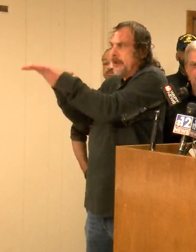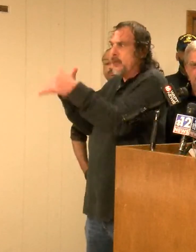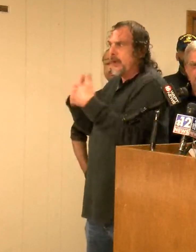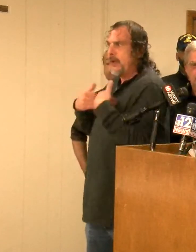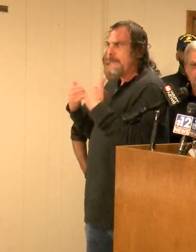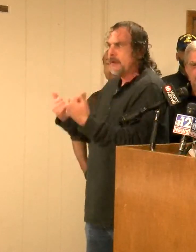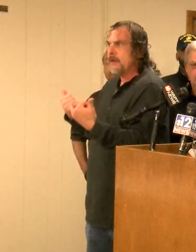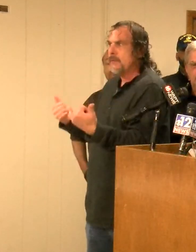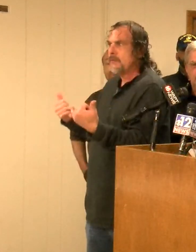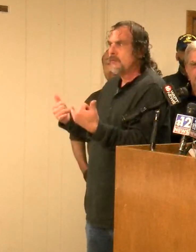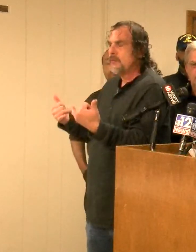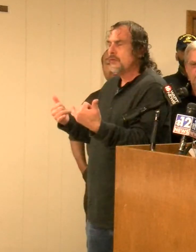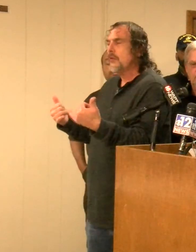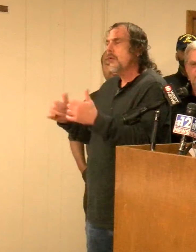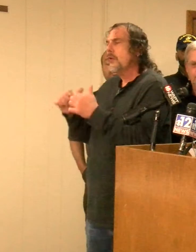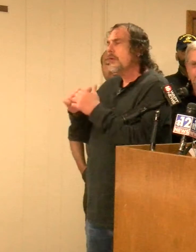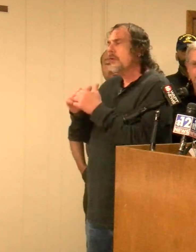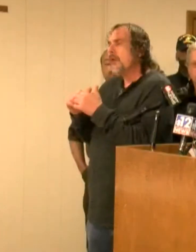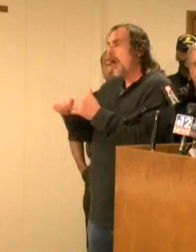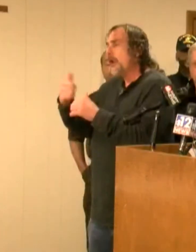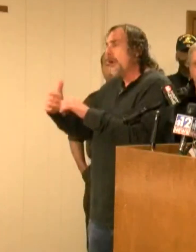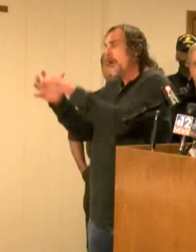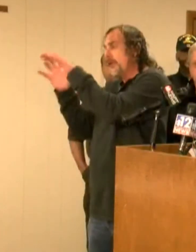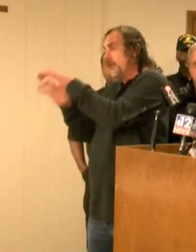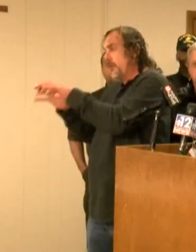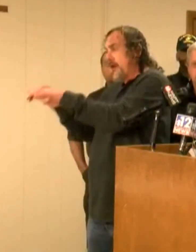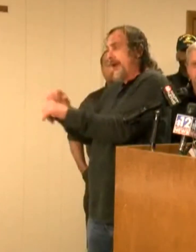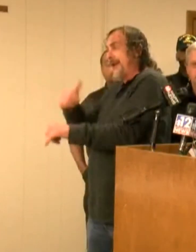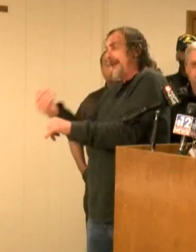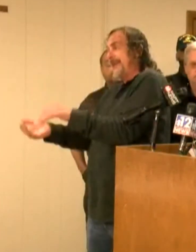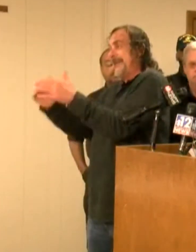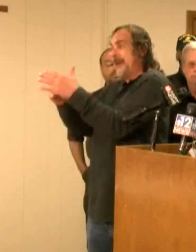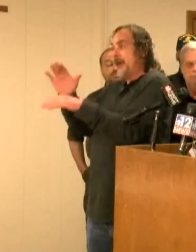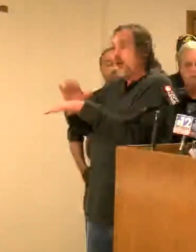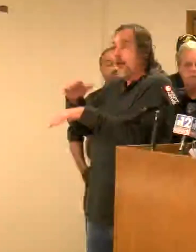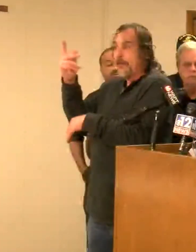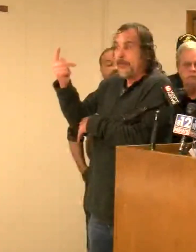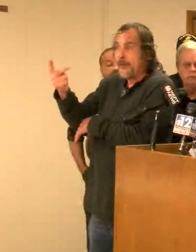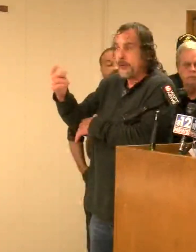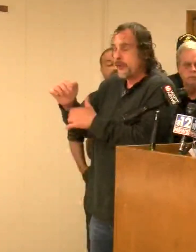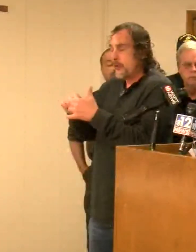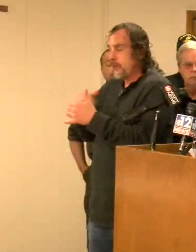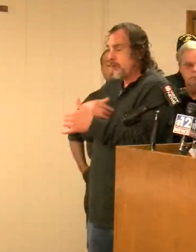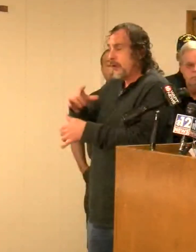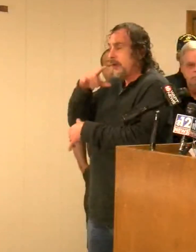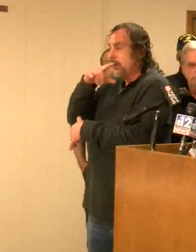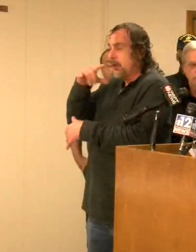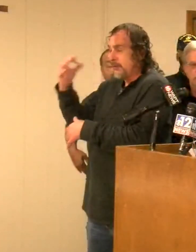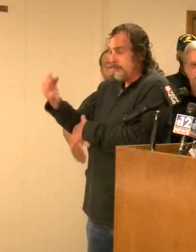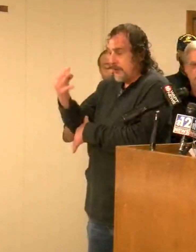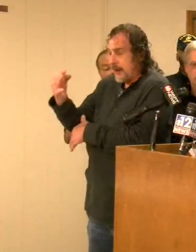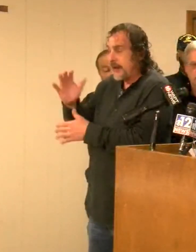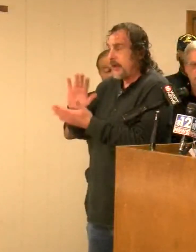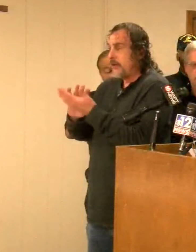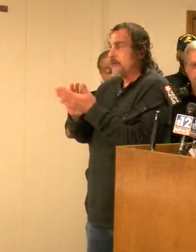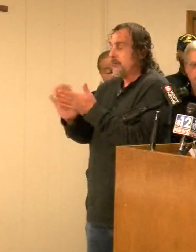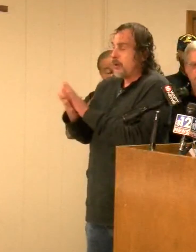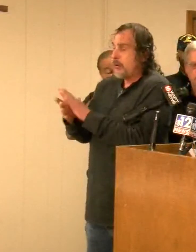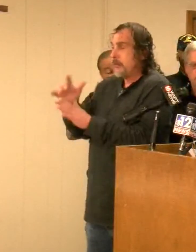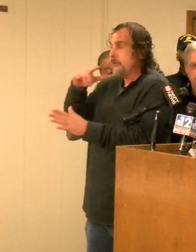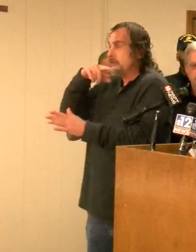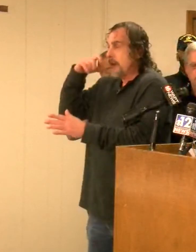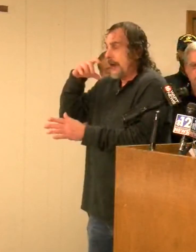conditions. Another wave of rainfall is expected on Thursday, with drier conditions occurring late in the week, Friday and into